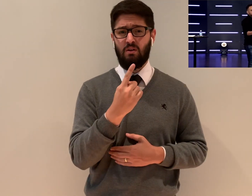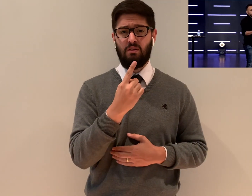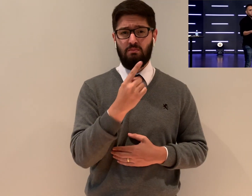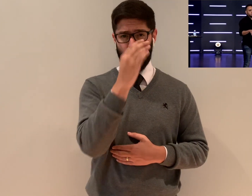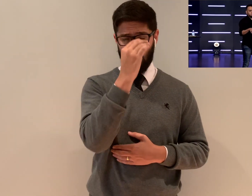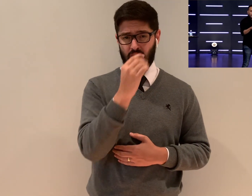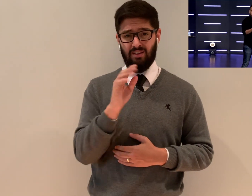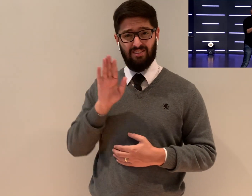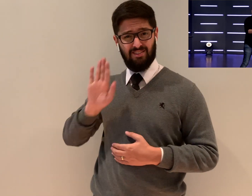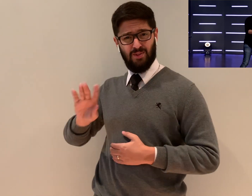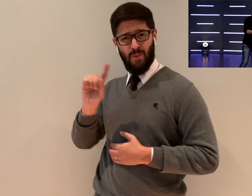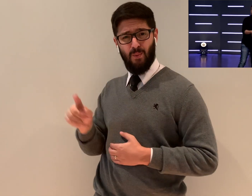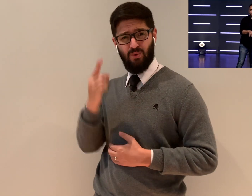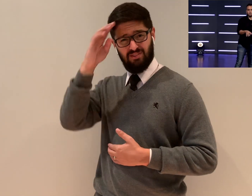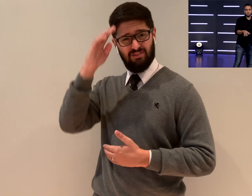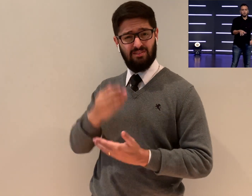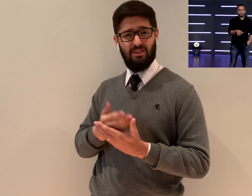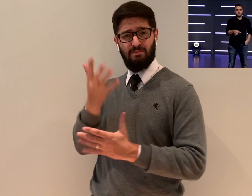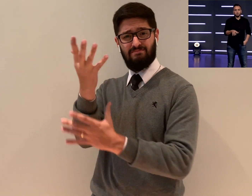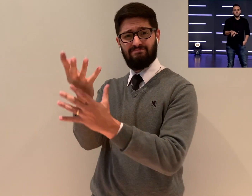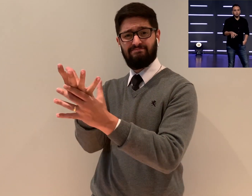son passed away